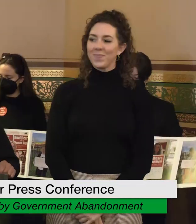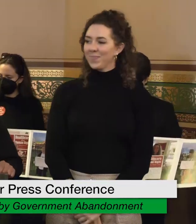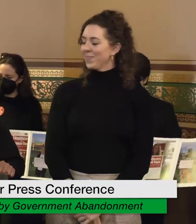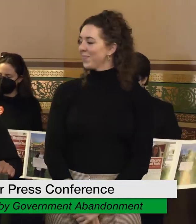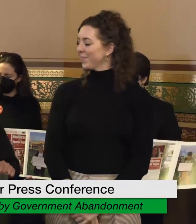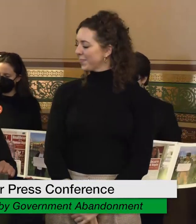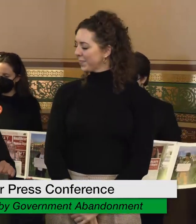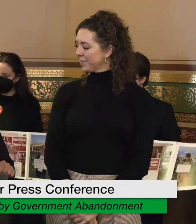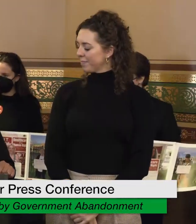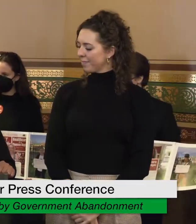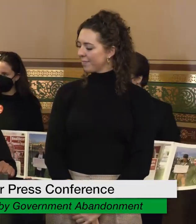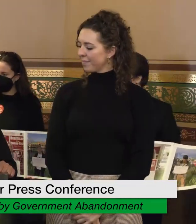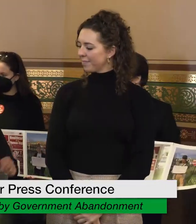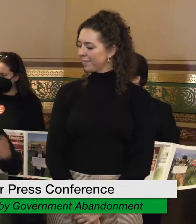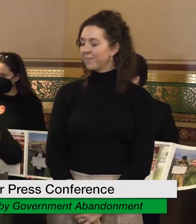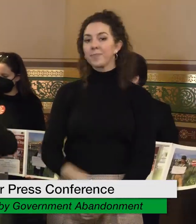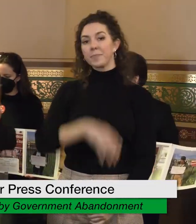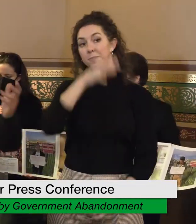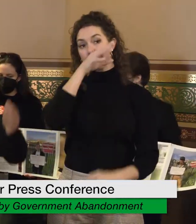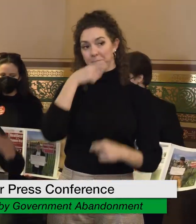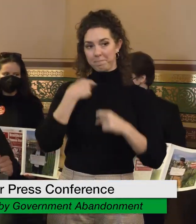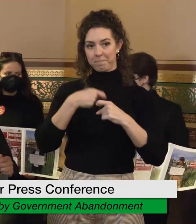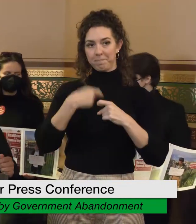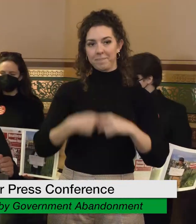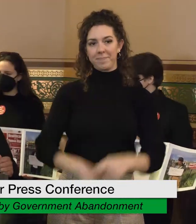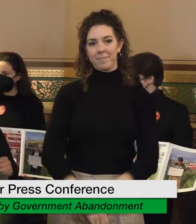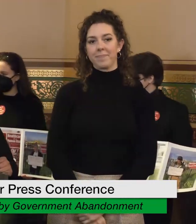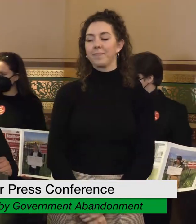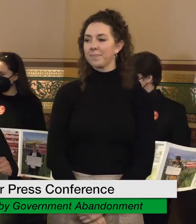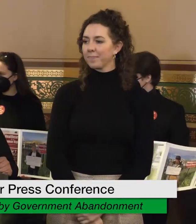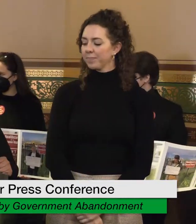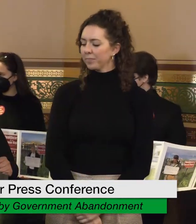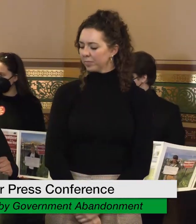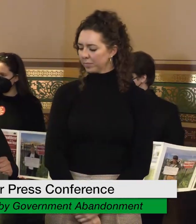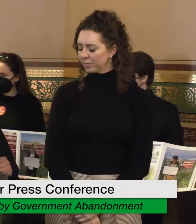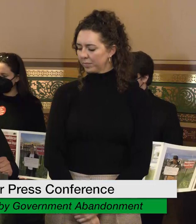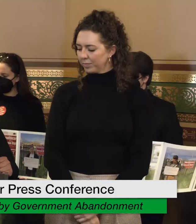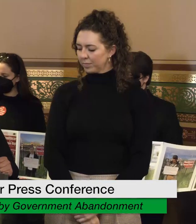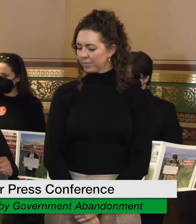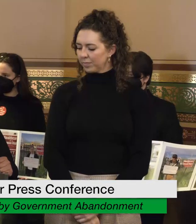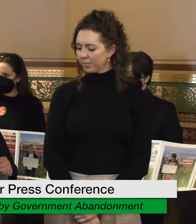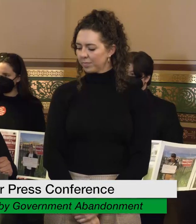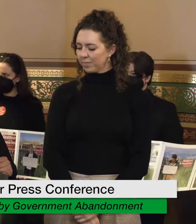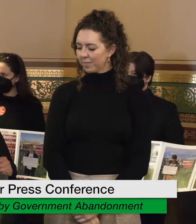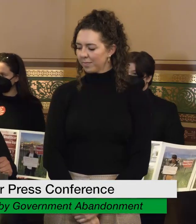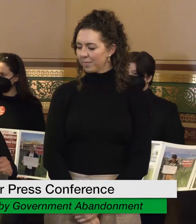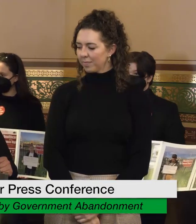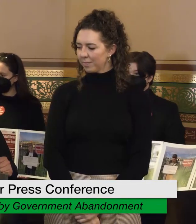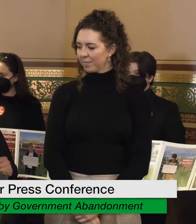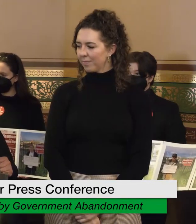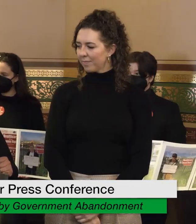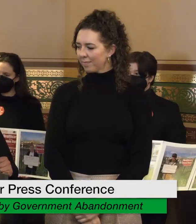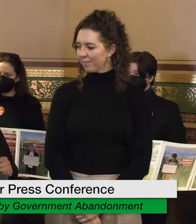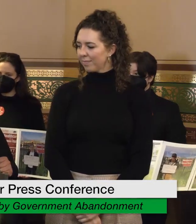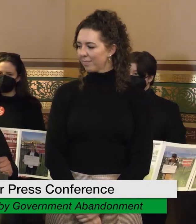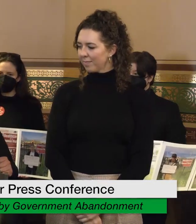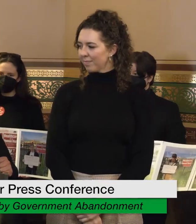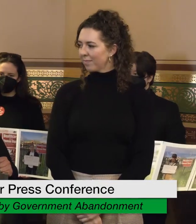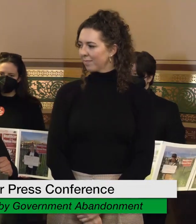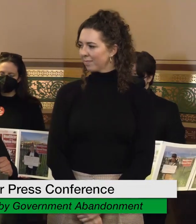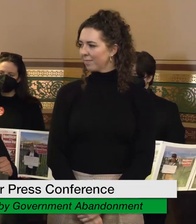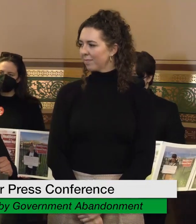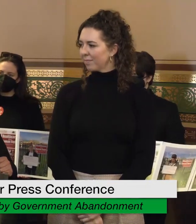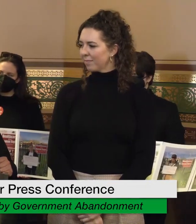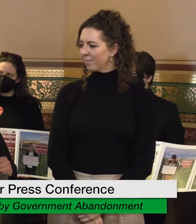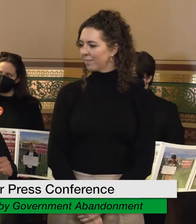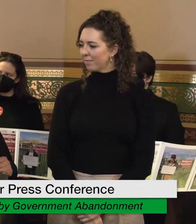Hoy estamos aquí juntos con cientos de trabajadores de otras industrias de Vermont. Juntos como fuerza laboral